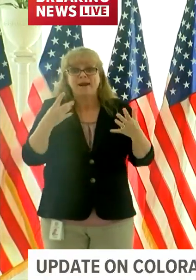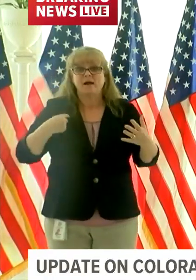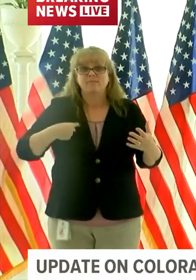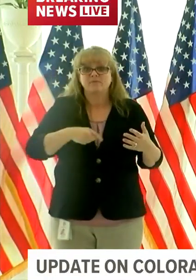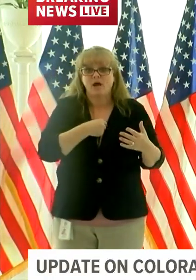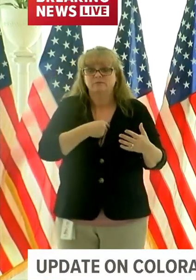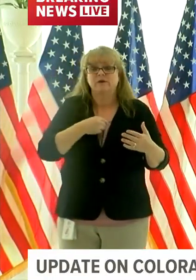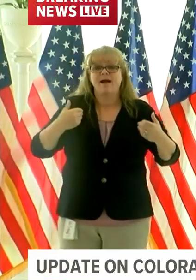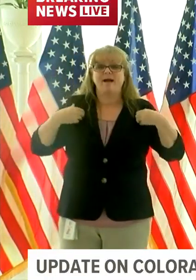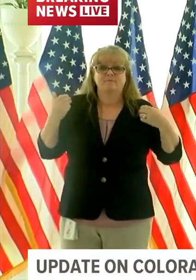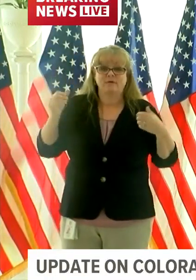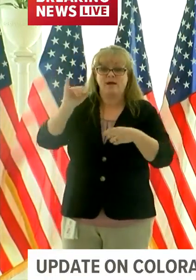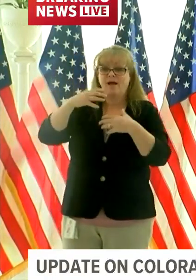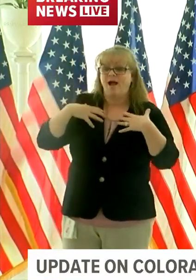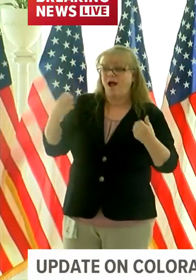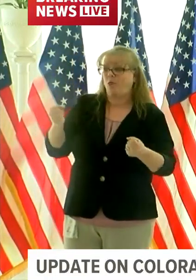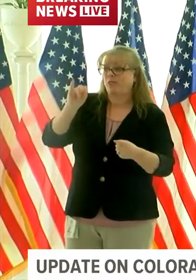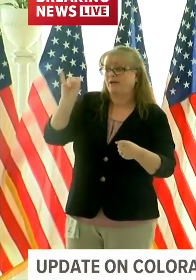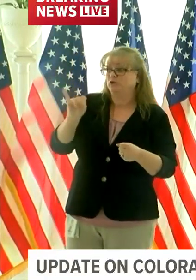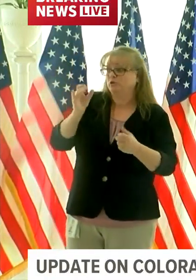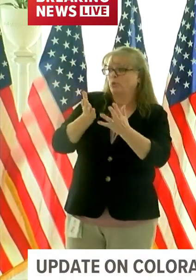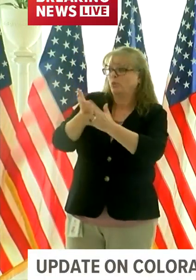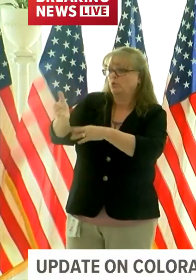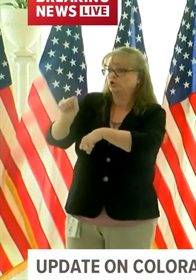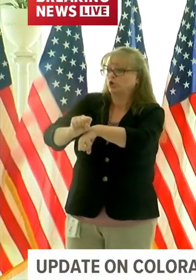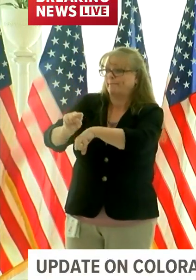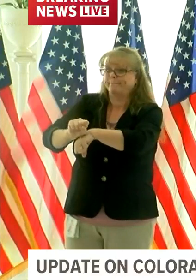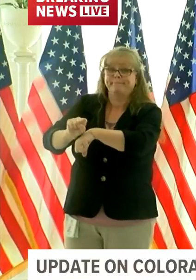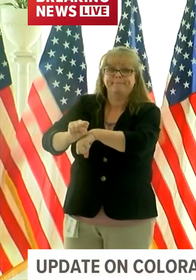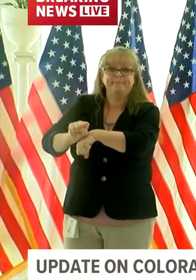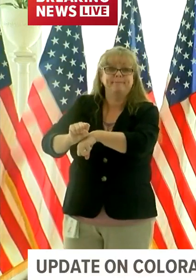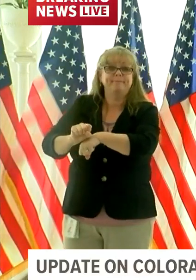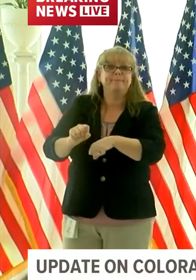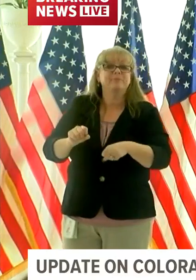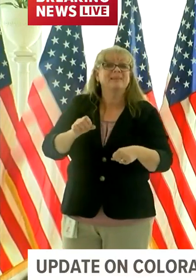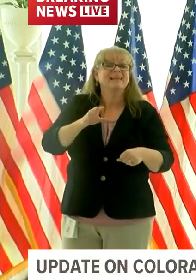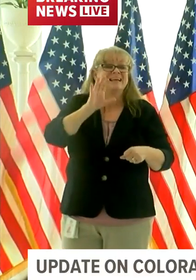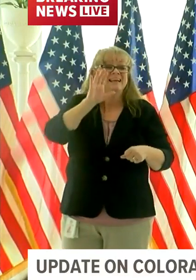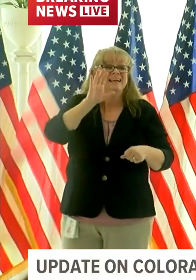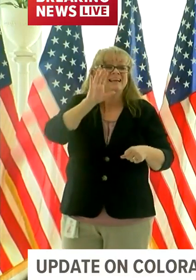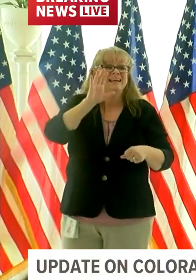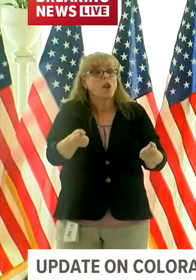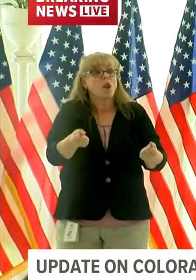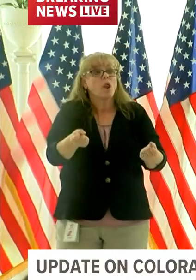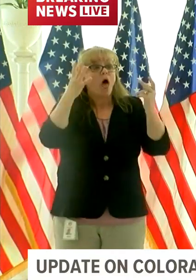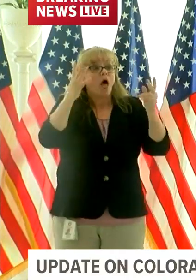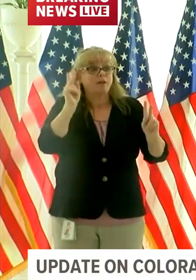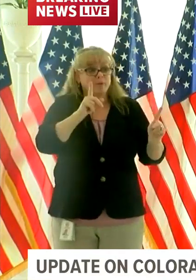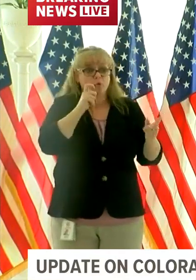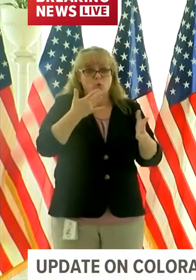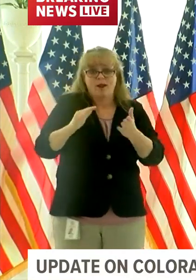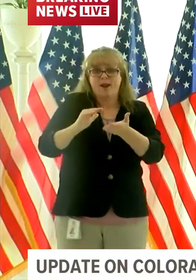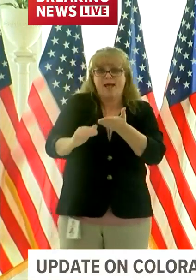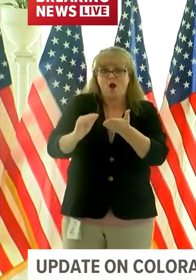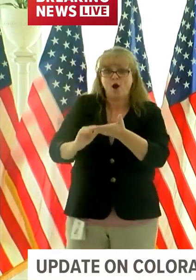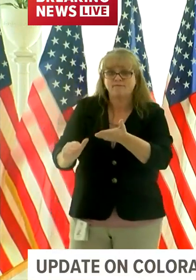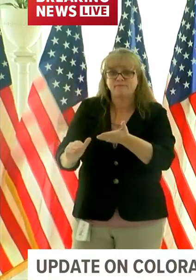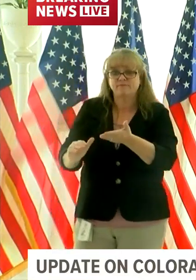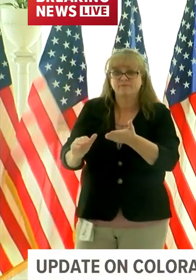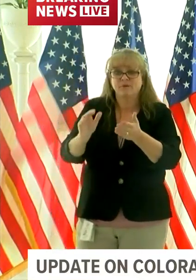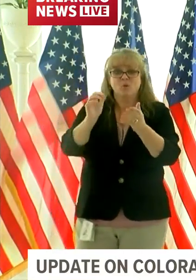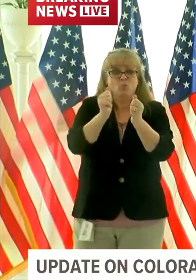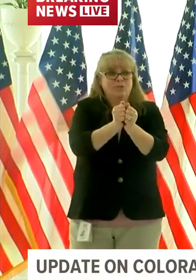benefits. There are people who have lost their job, of course, but it would be a lot more people who have lost their job if it wasn't for that.